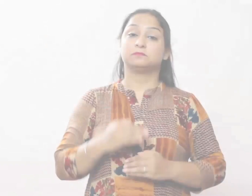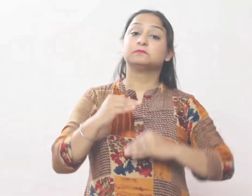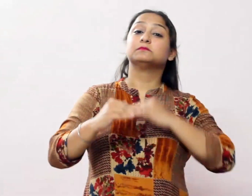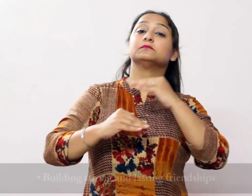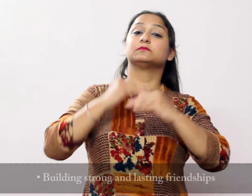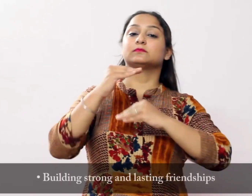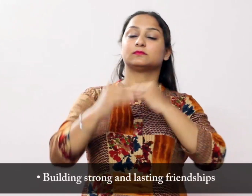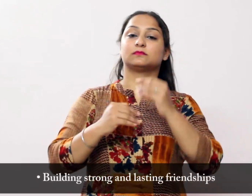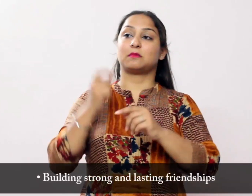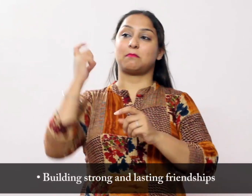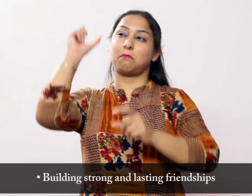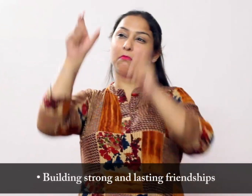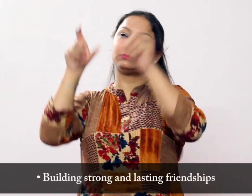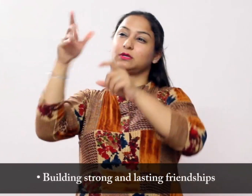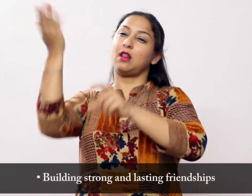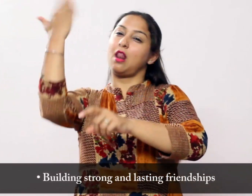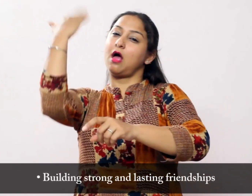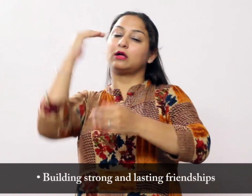Building strong and lasting friendships.